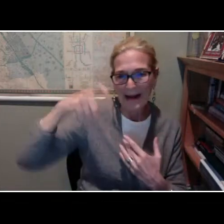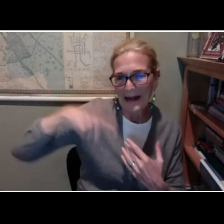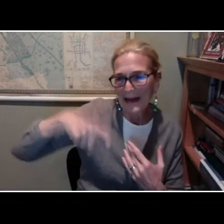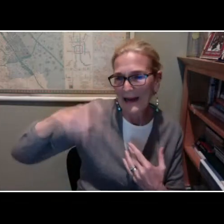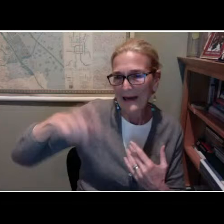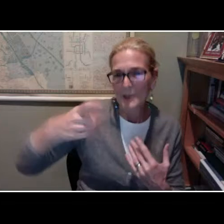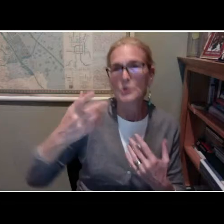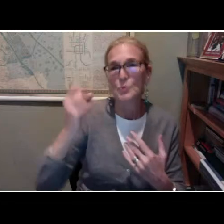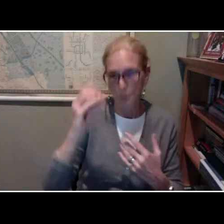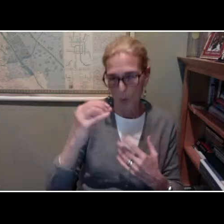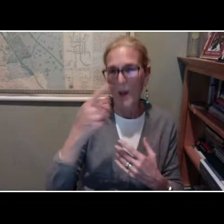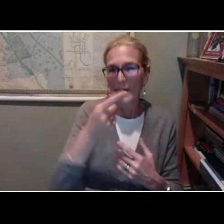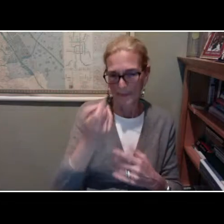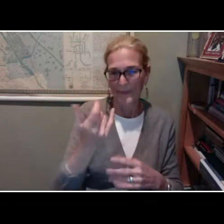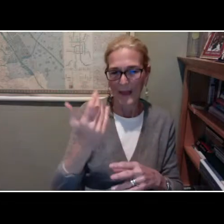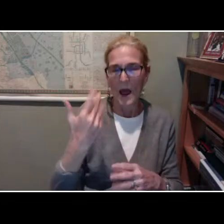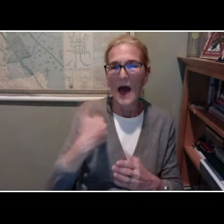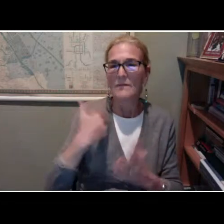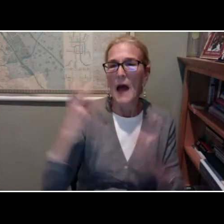it continues